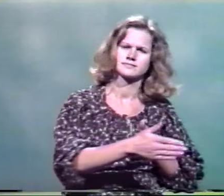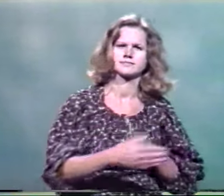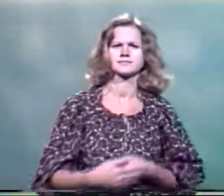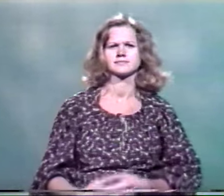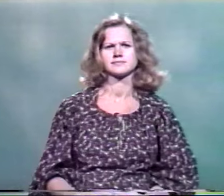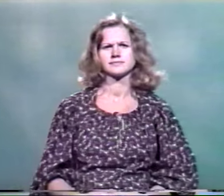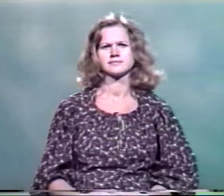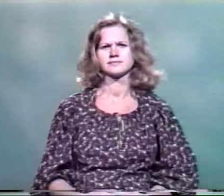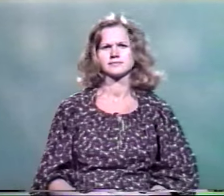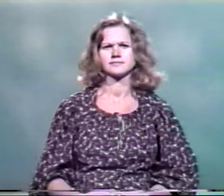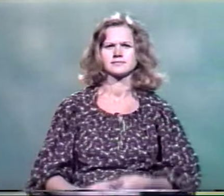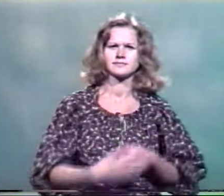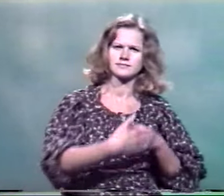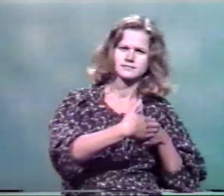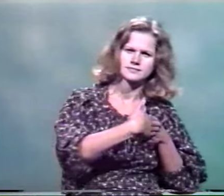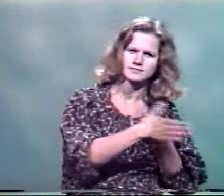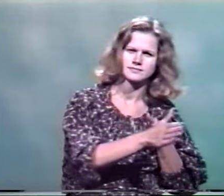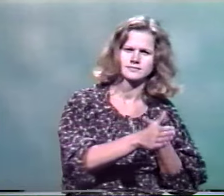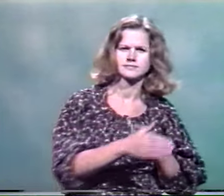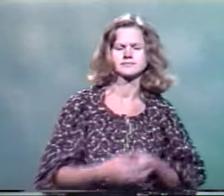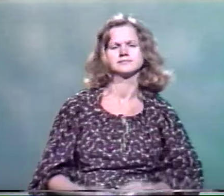To open a car door.